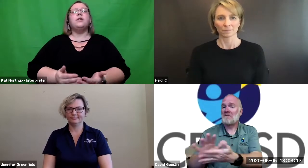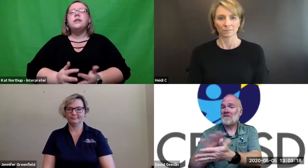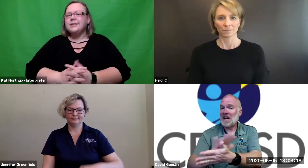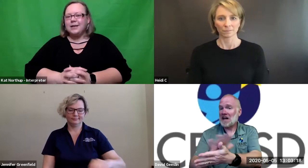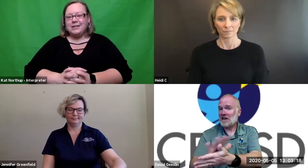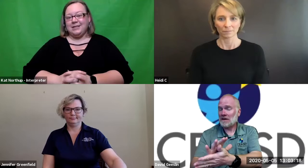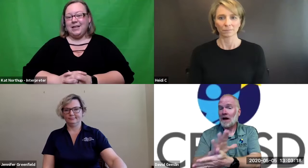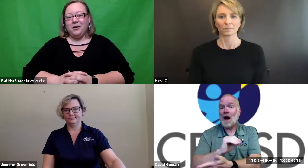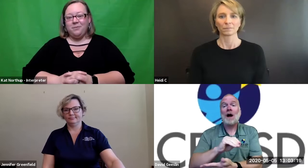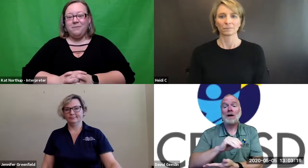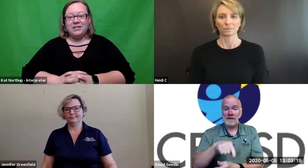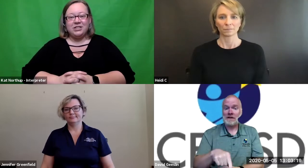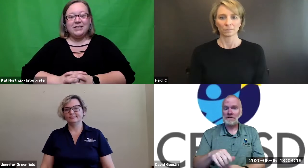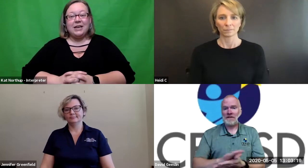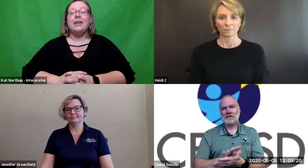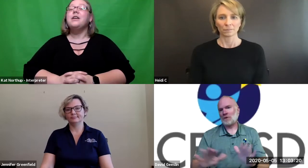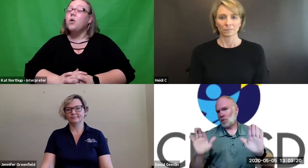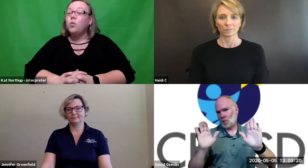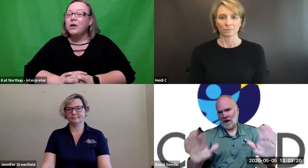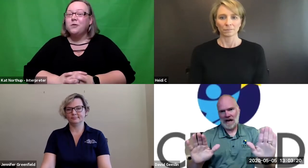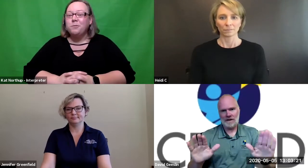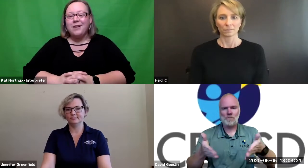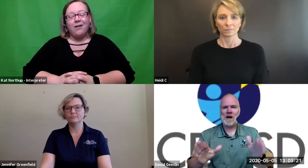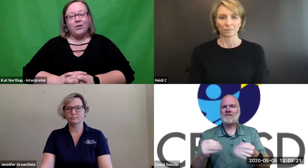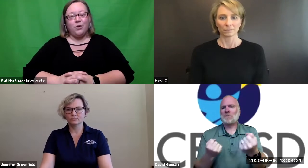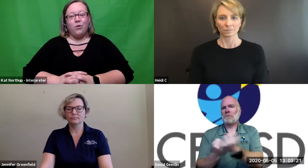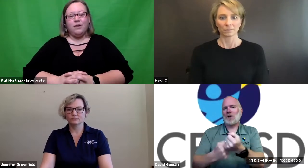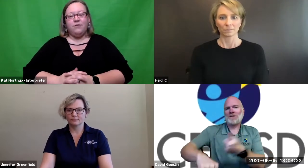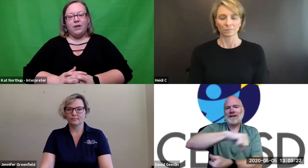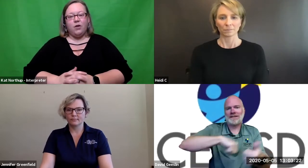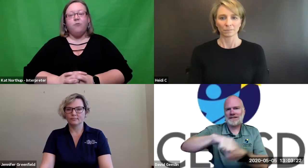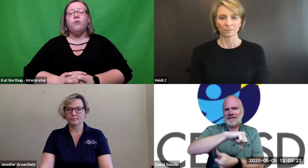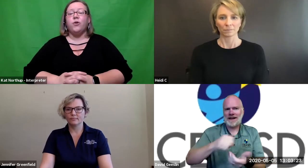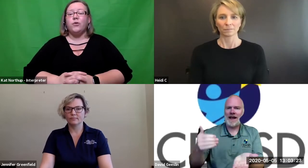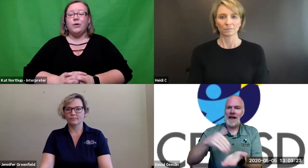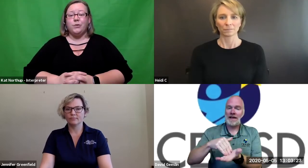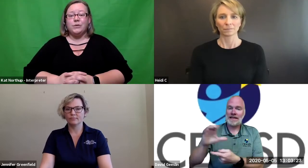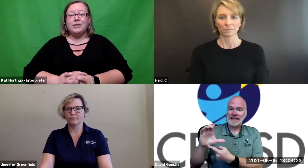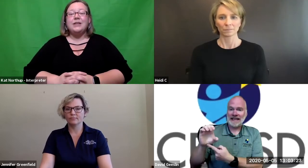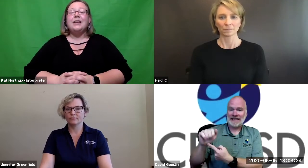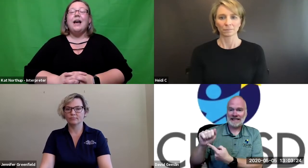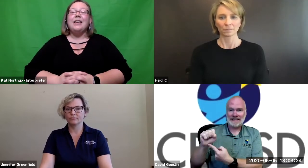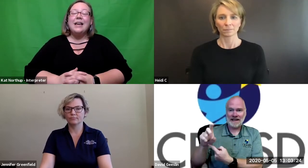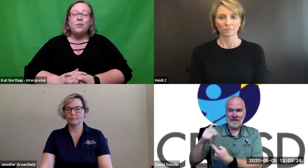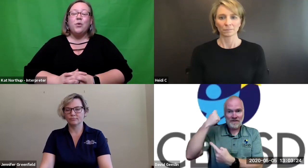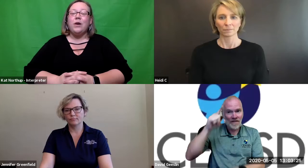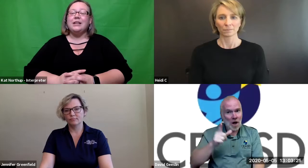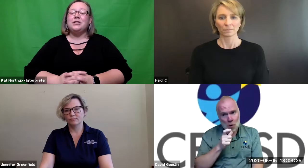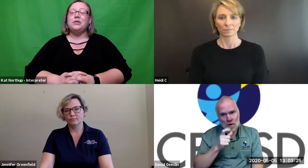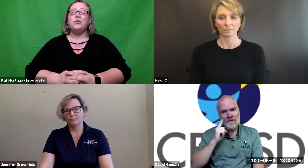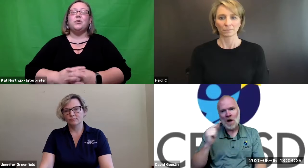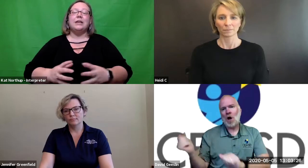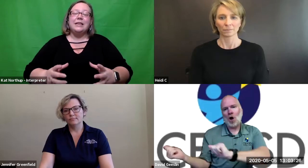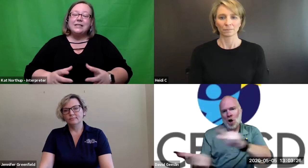the various ideas that are going to be mentioned today will be on the recorded video for further use. Again, we're